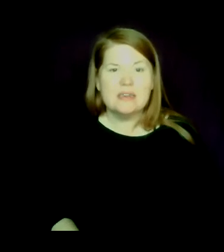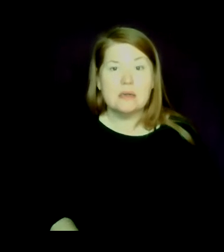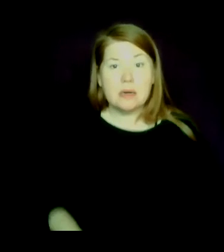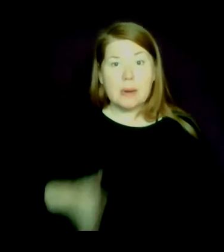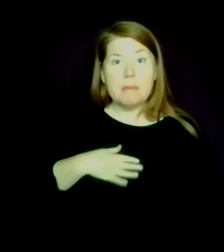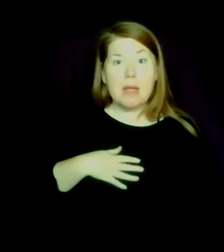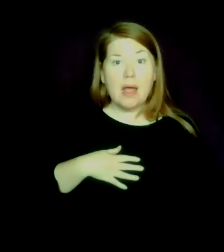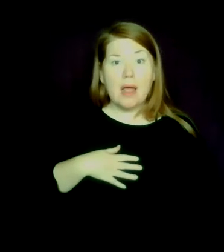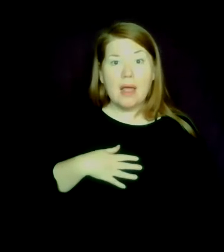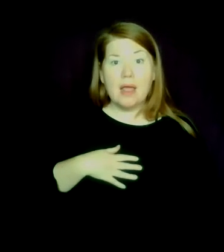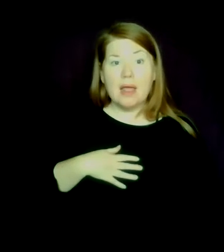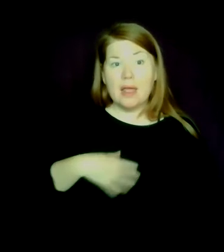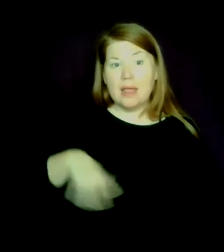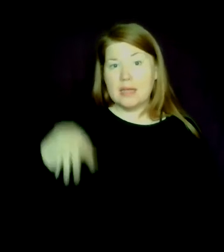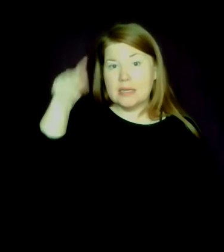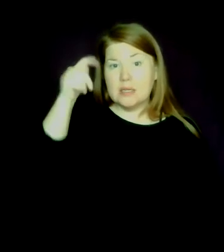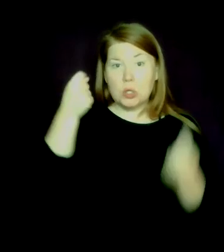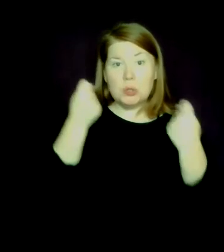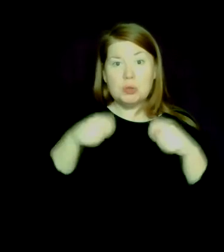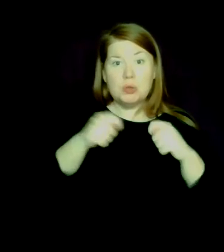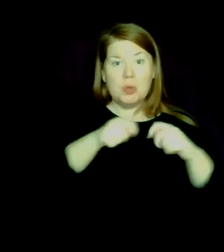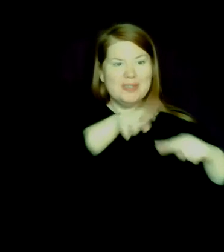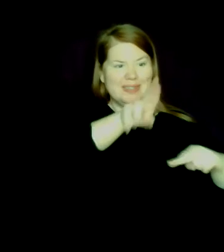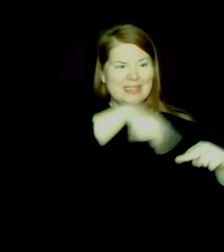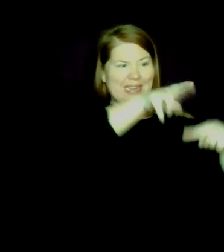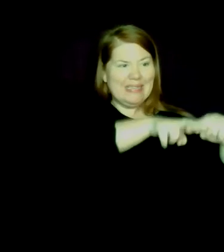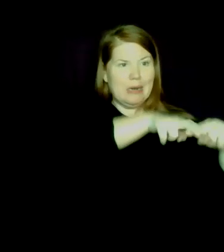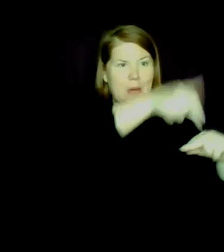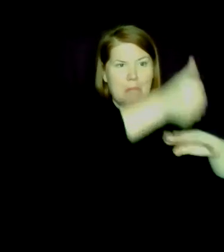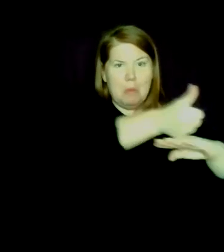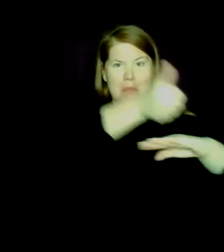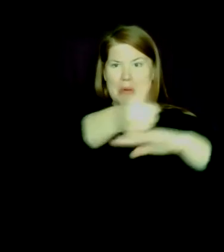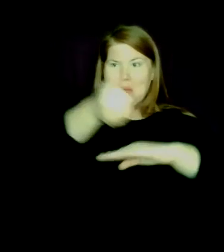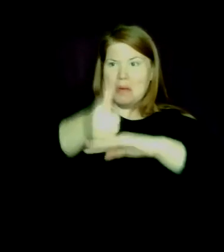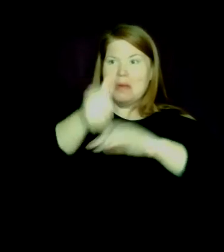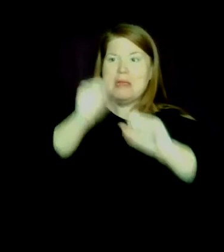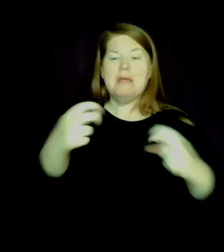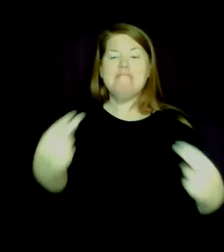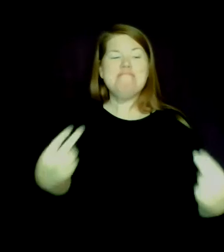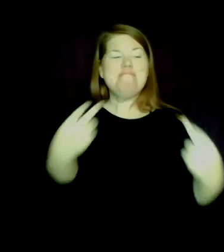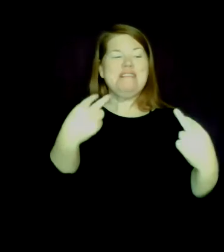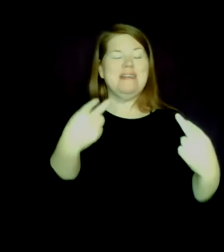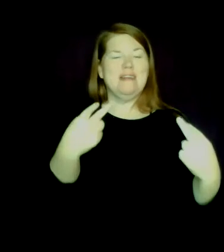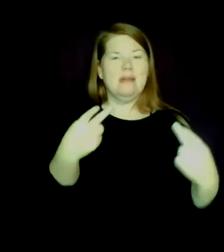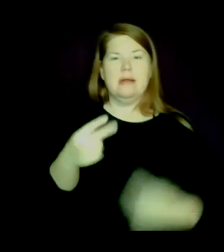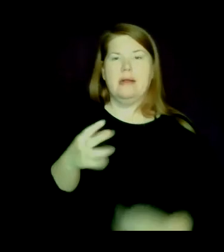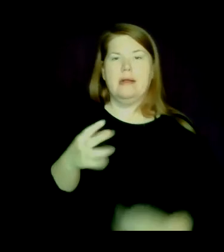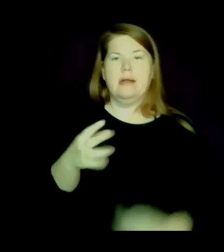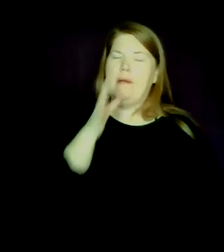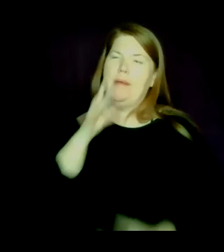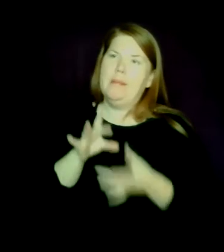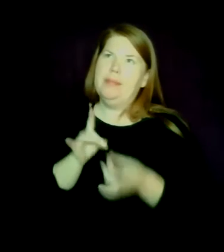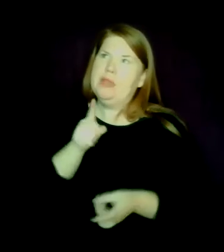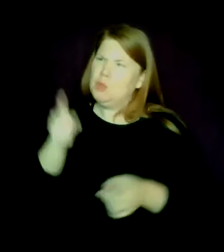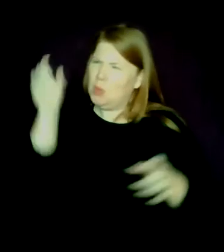on the counter so they can even see my performance. Even though Mama says I make too much noise in the